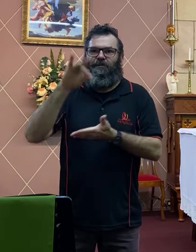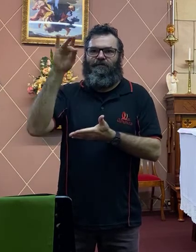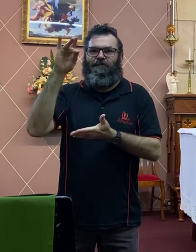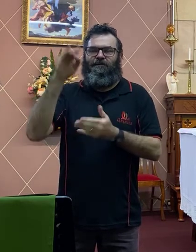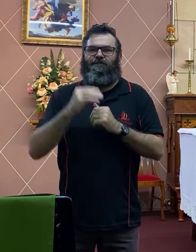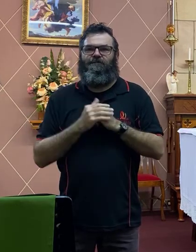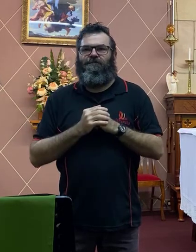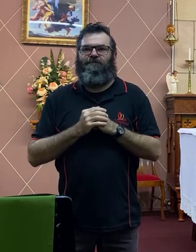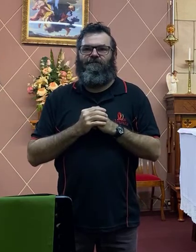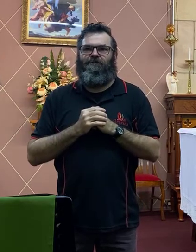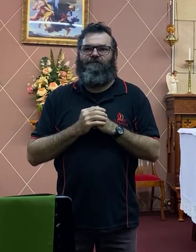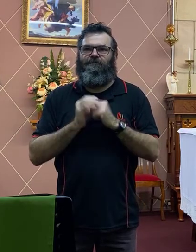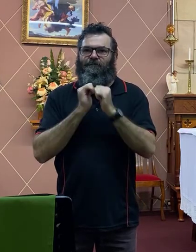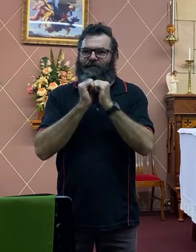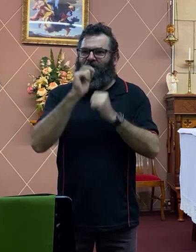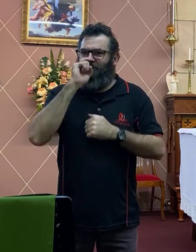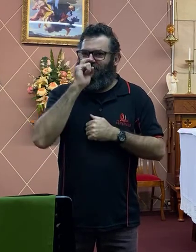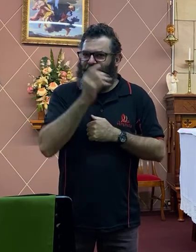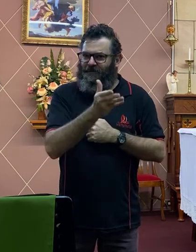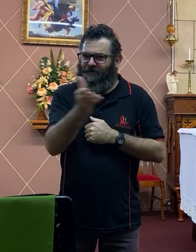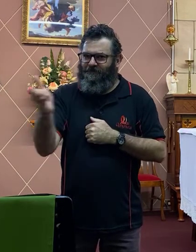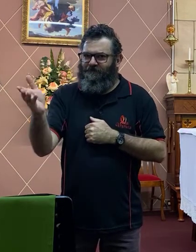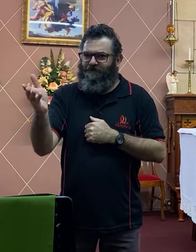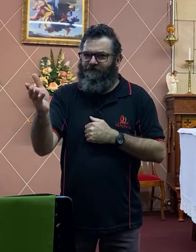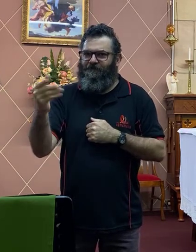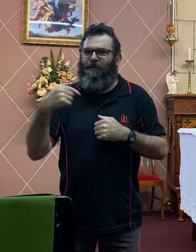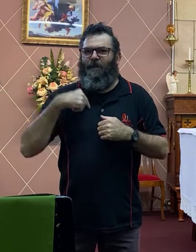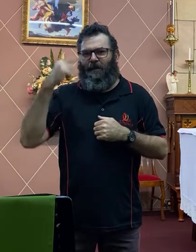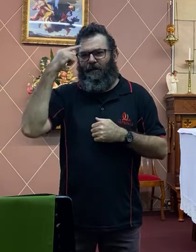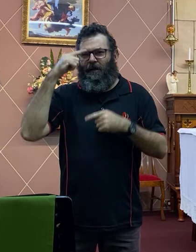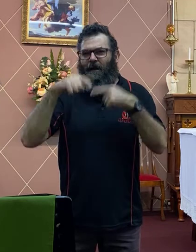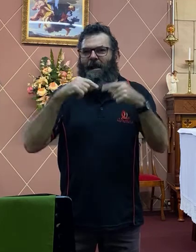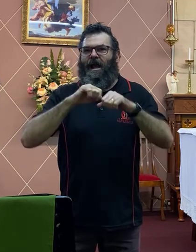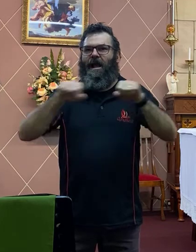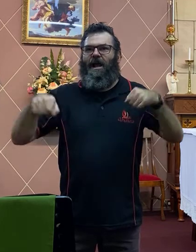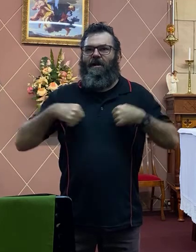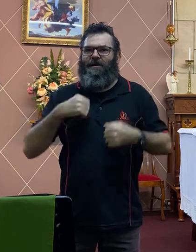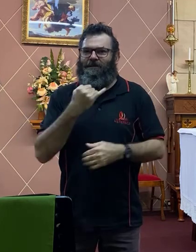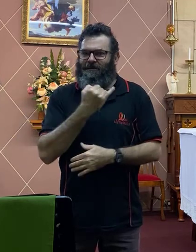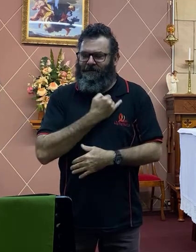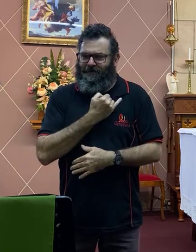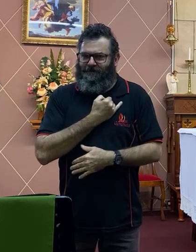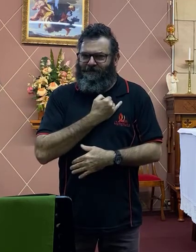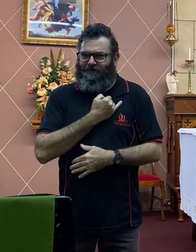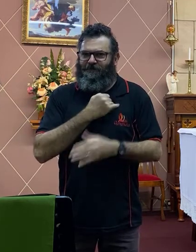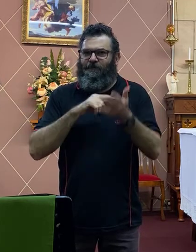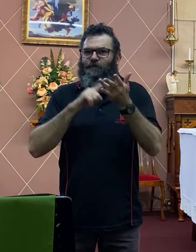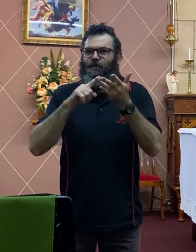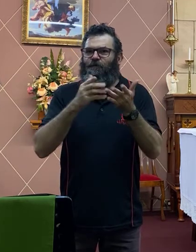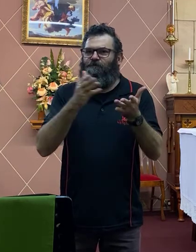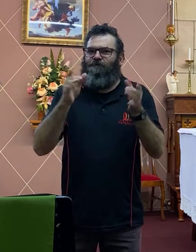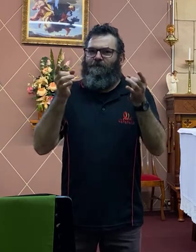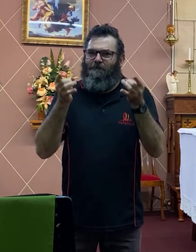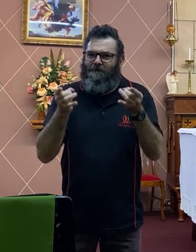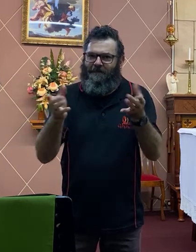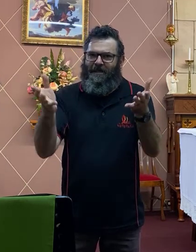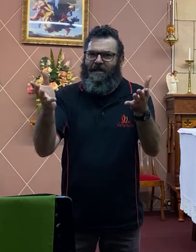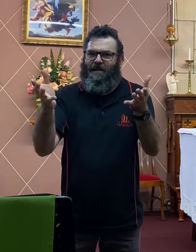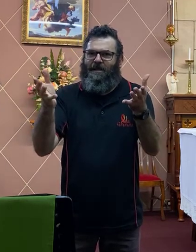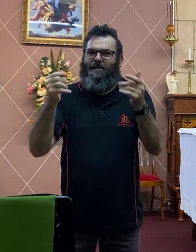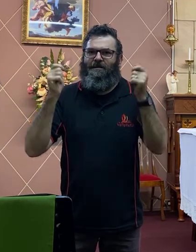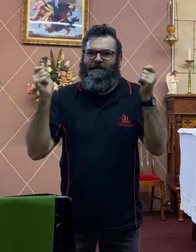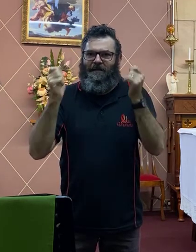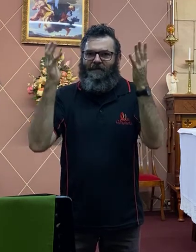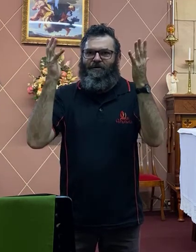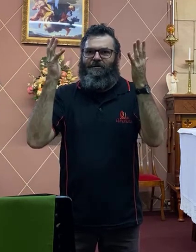Brothers and sisters, let us acknowledge our sins, and so prepare ourselves to celebrate the sacred